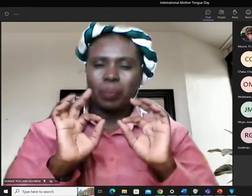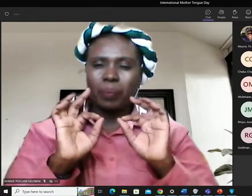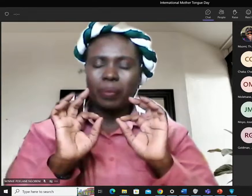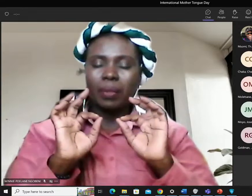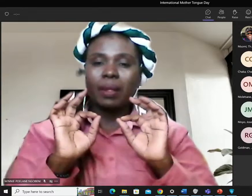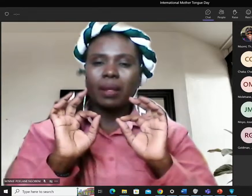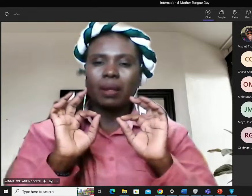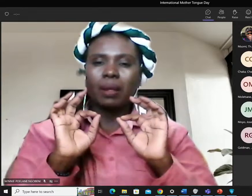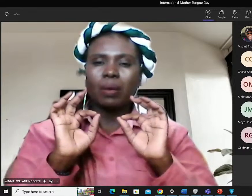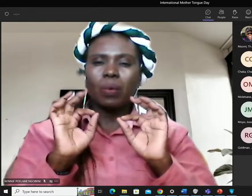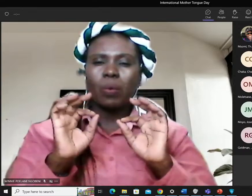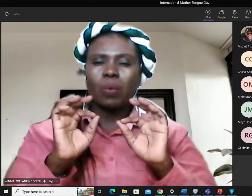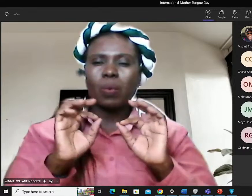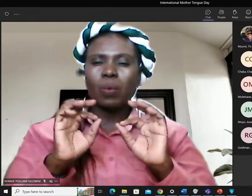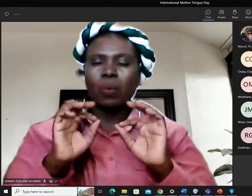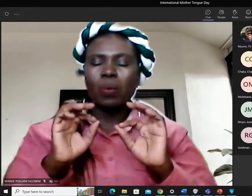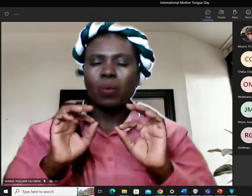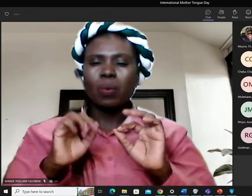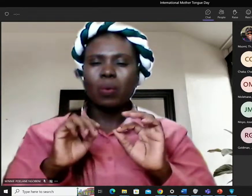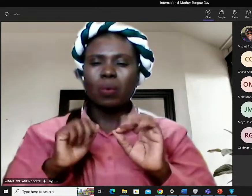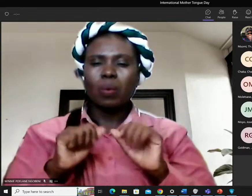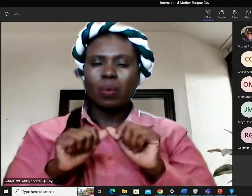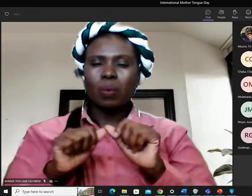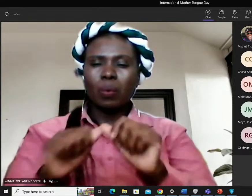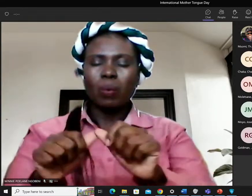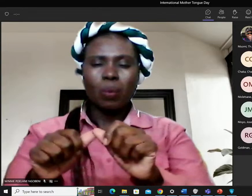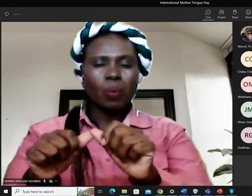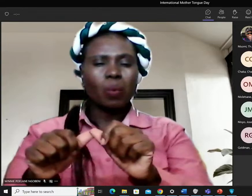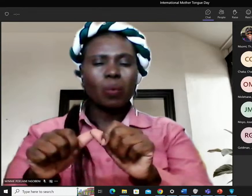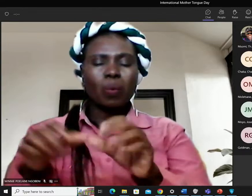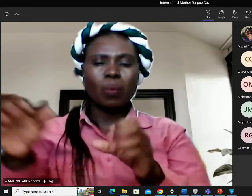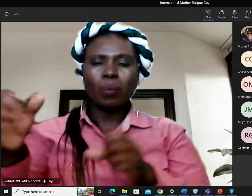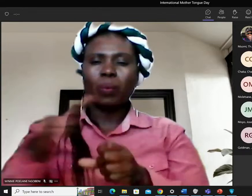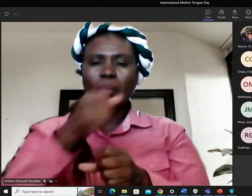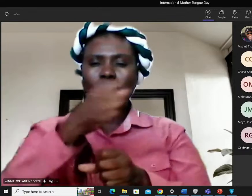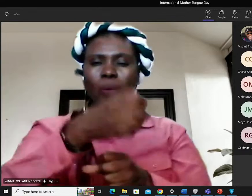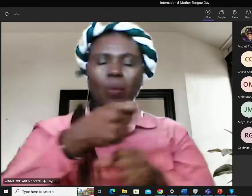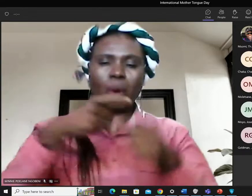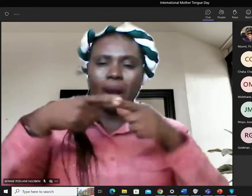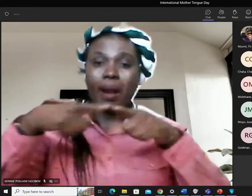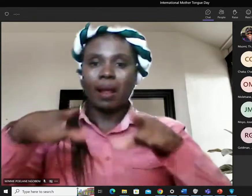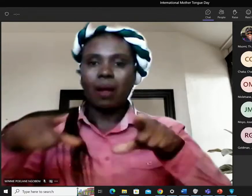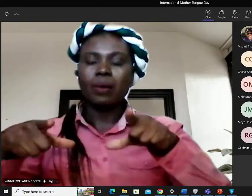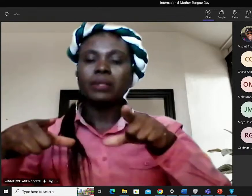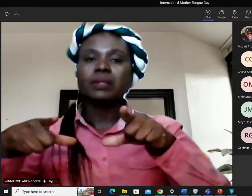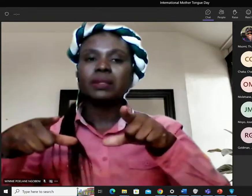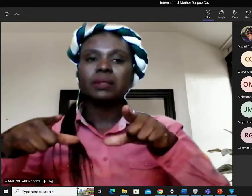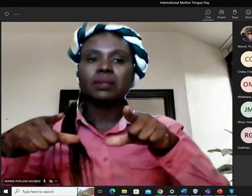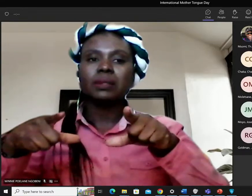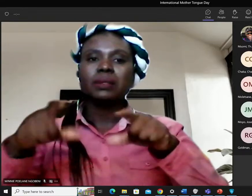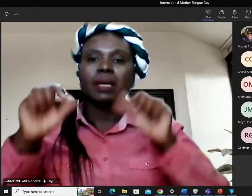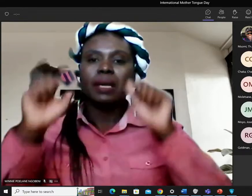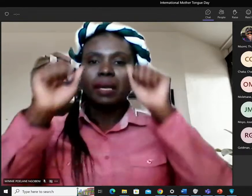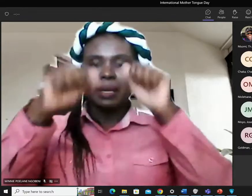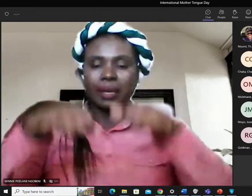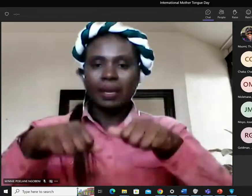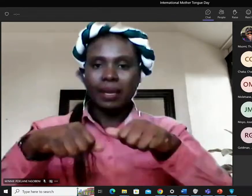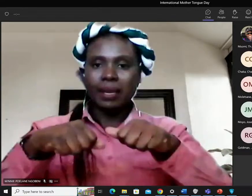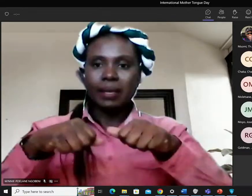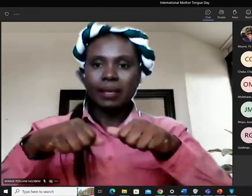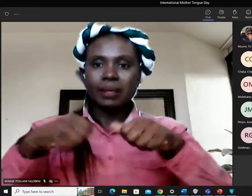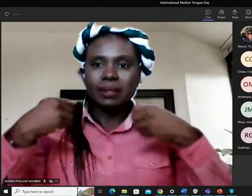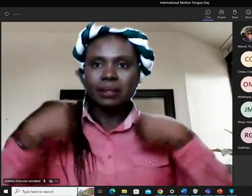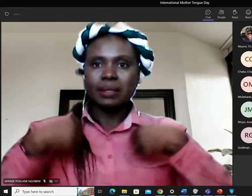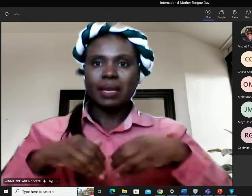and we want to actually even we are bringing in the languages. Yes, we are actually not even starting there because there